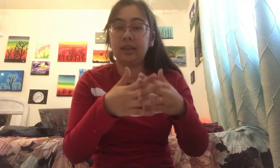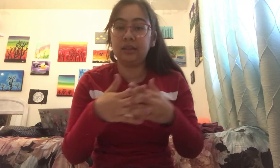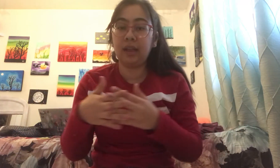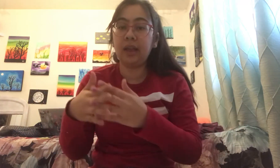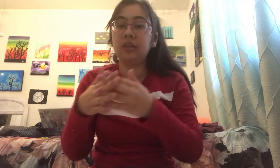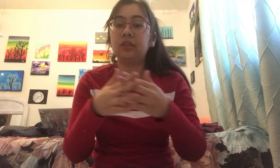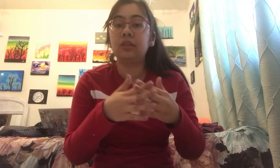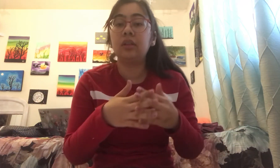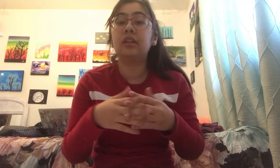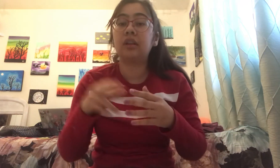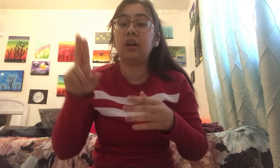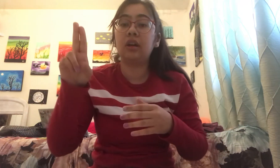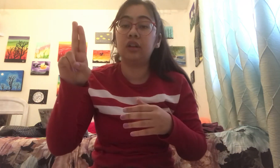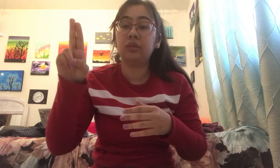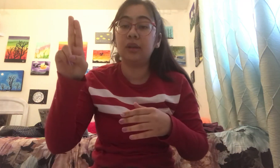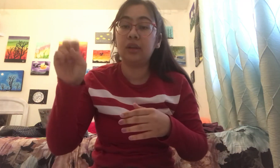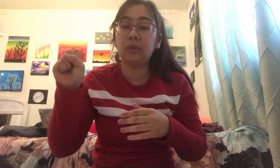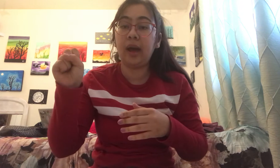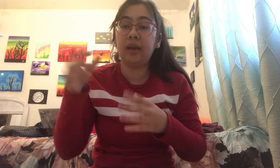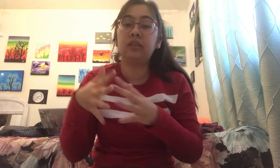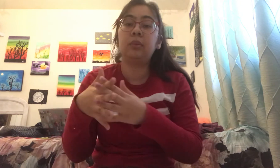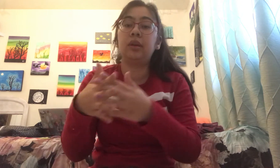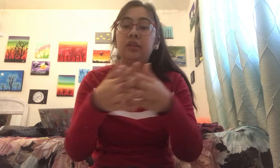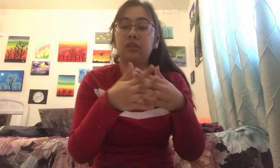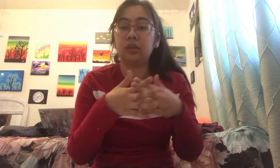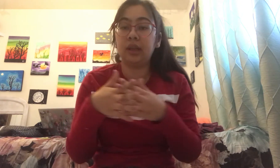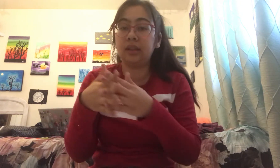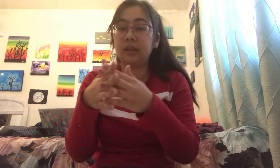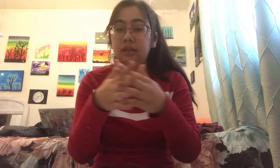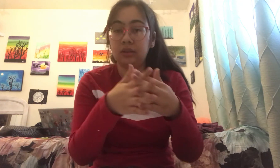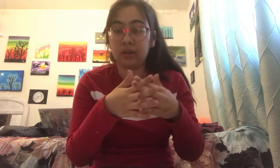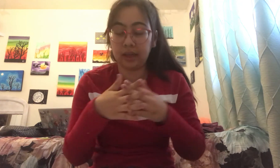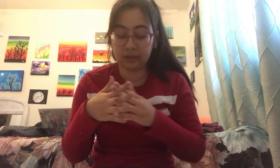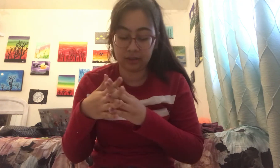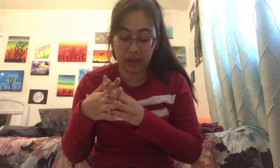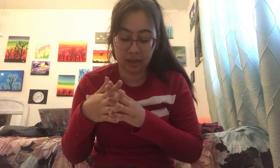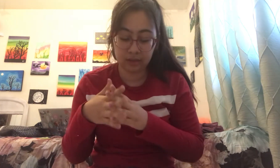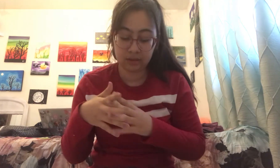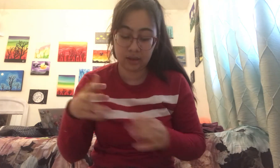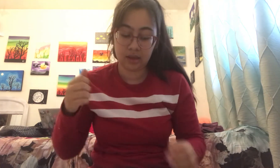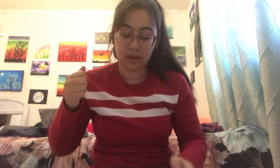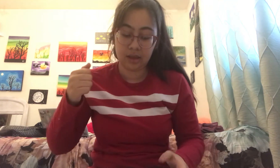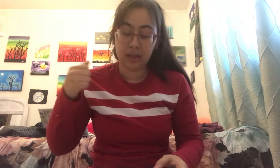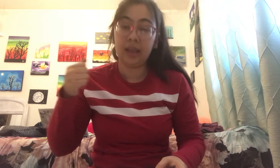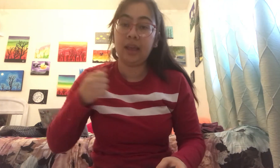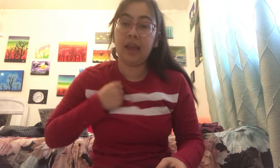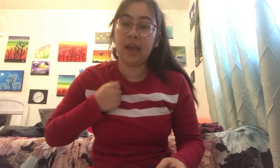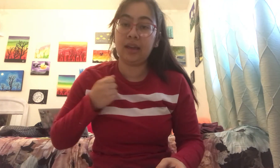States this could also be US but you can just go like this Canada